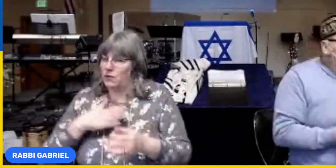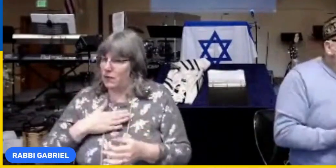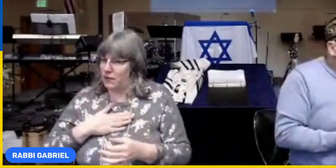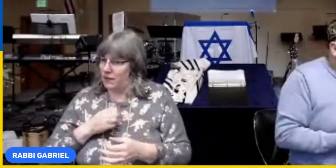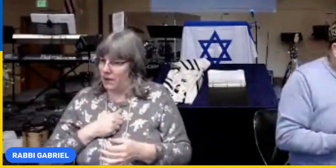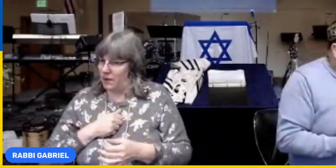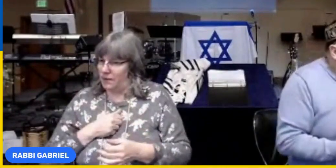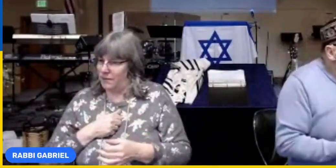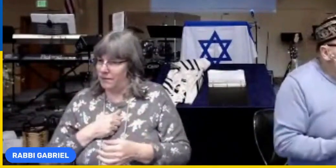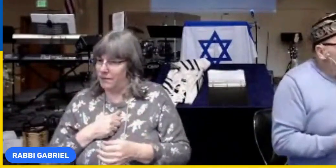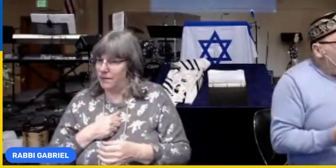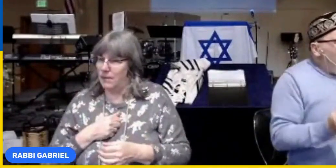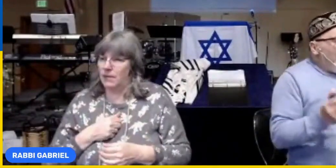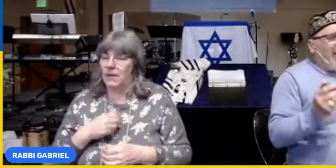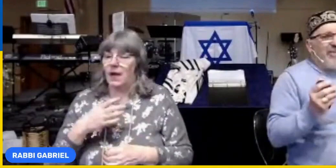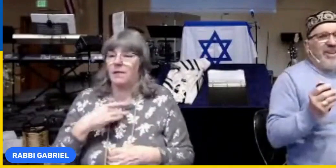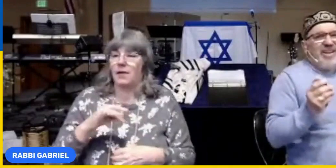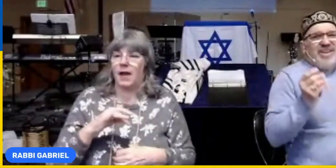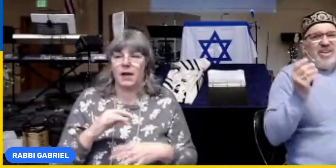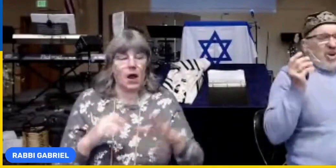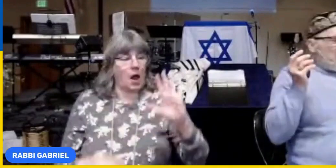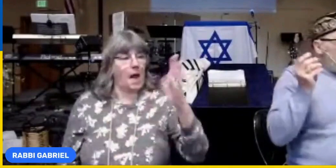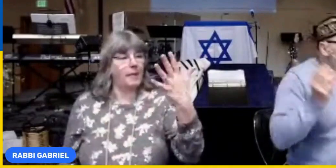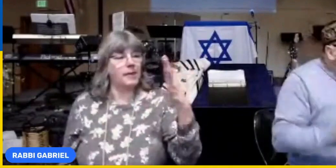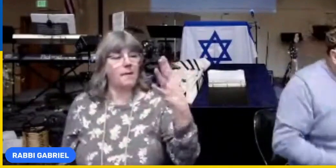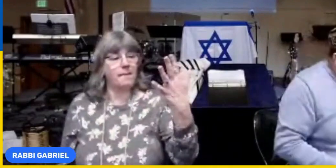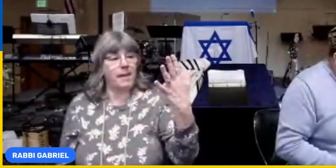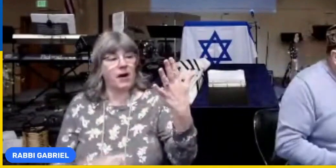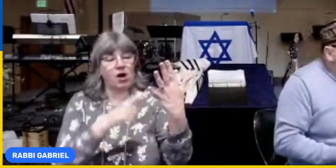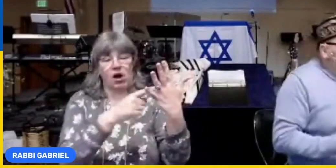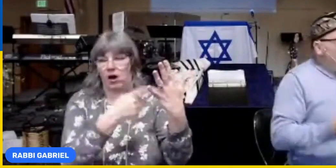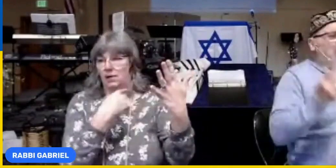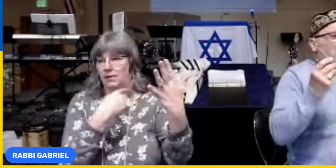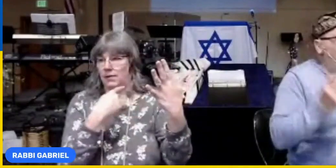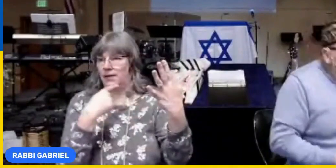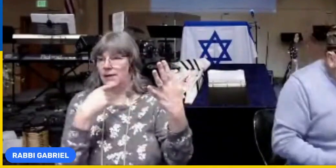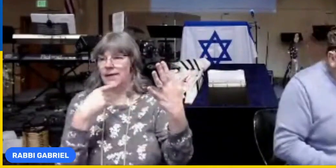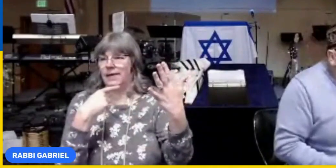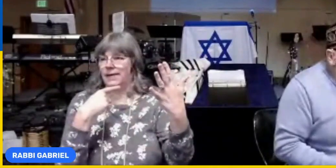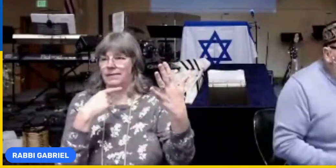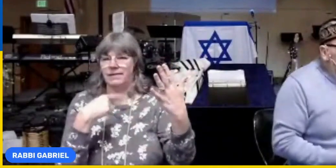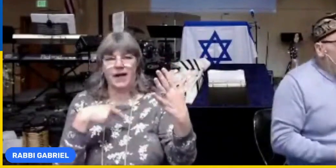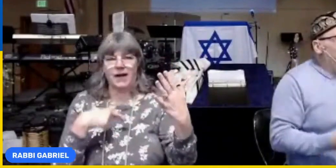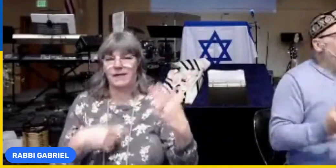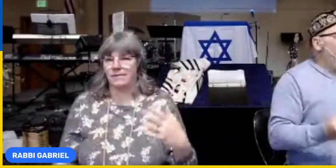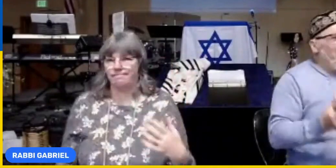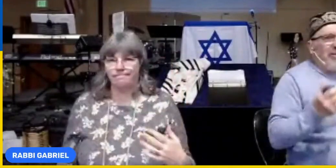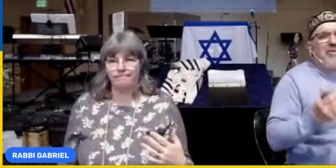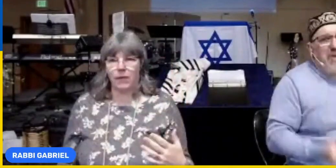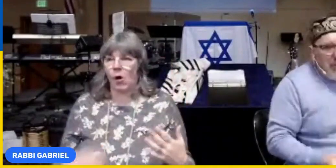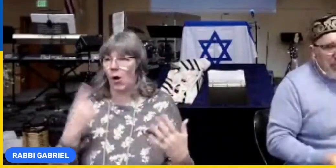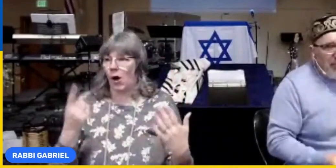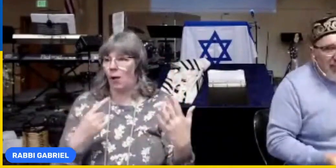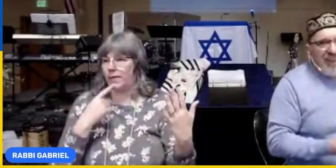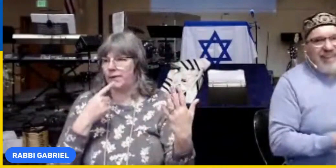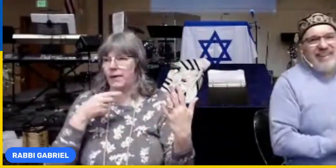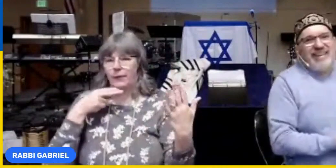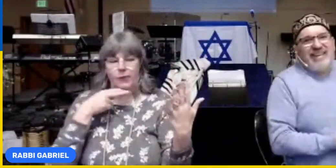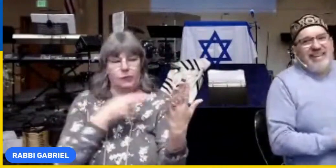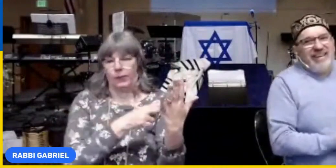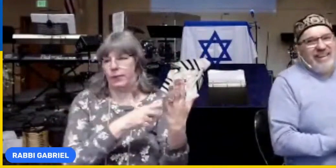And mirrors have the annoying propensity to tell the